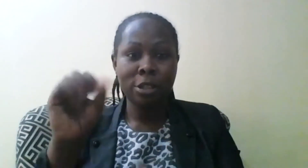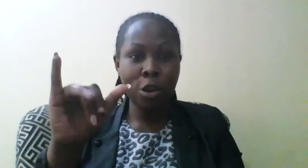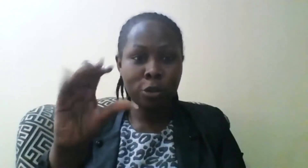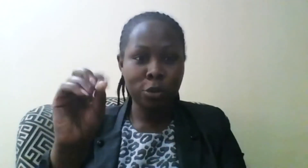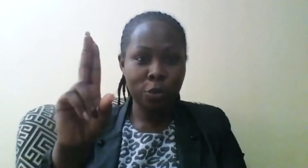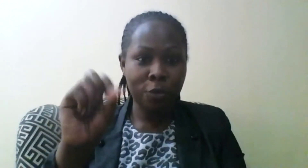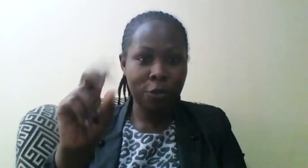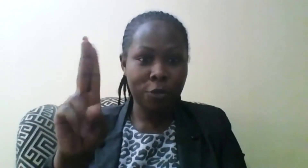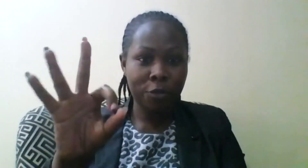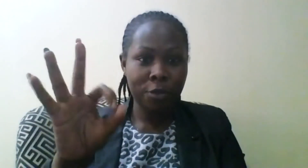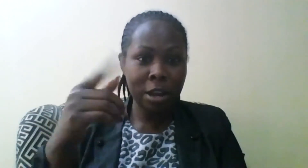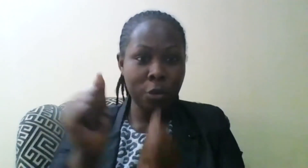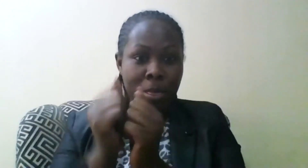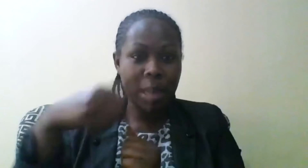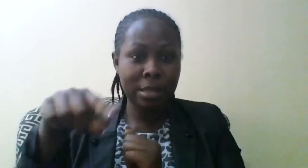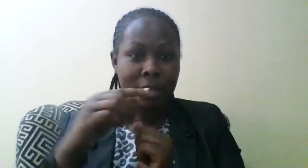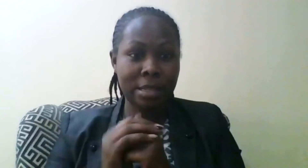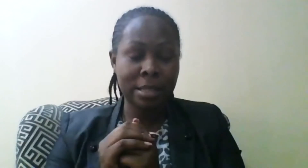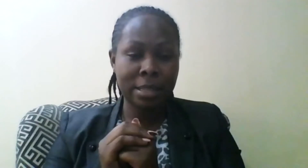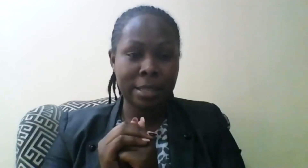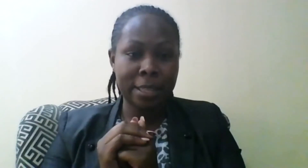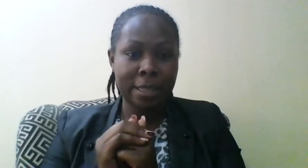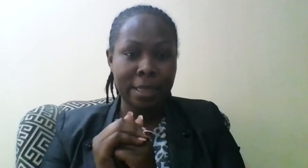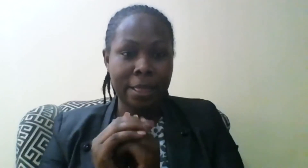Saad Yusuf, are you with us?